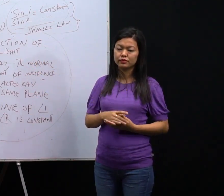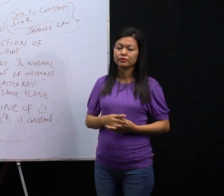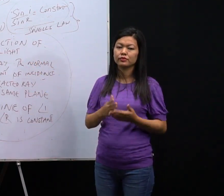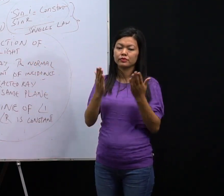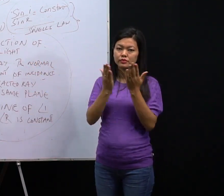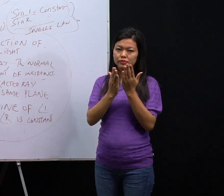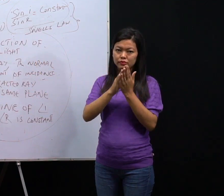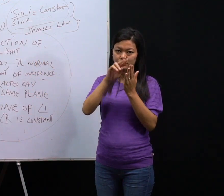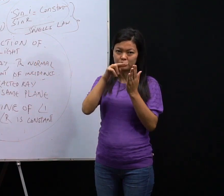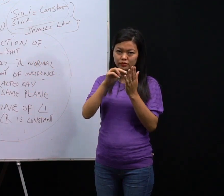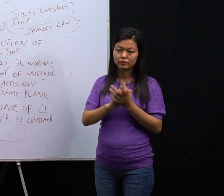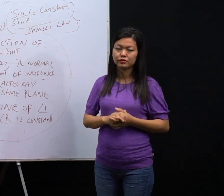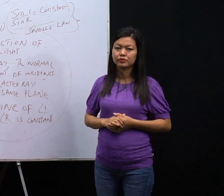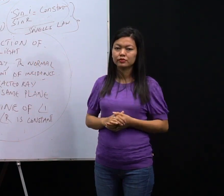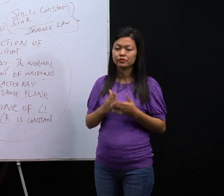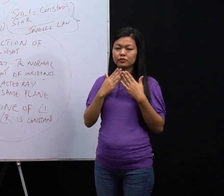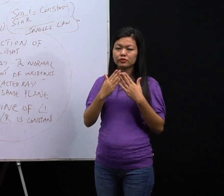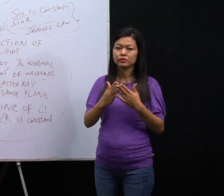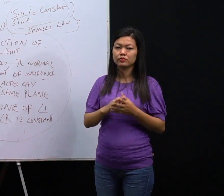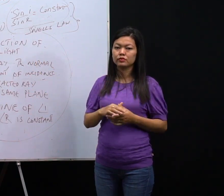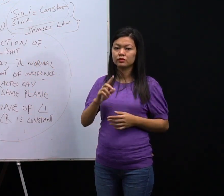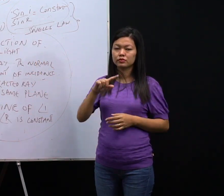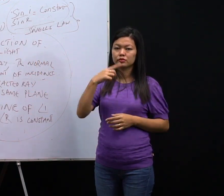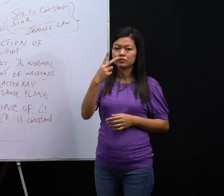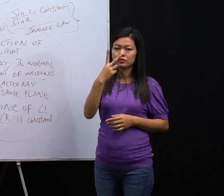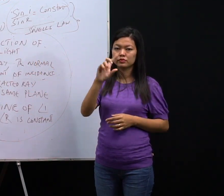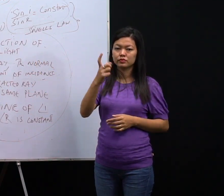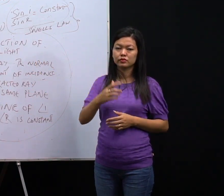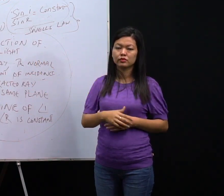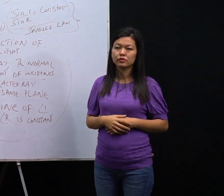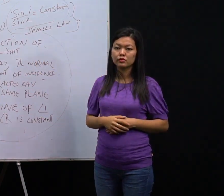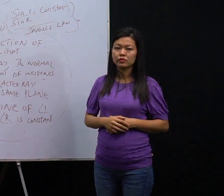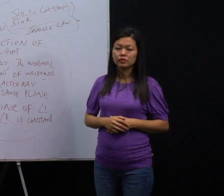please go through and continue with your regular studies. Thank you so much. See you in the next class.